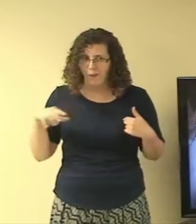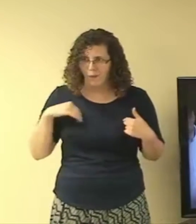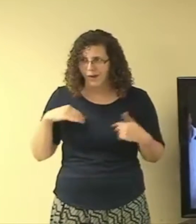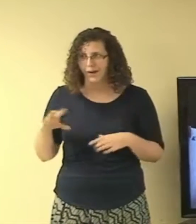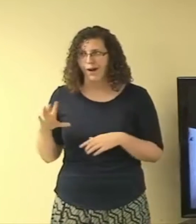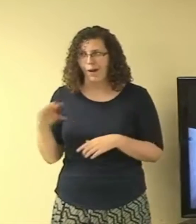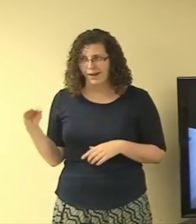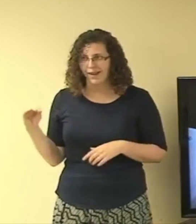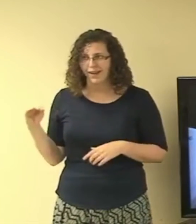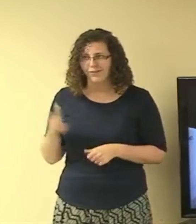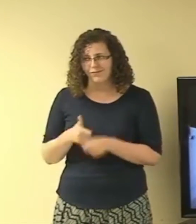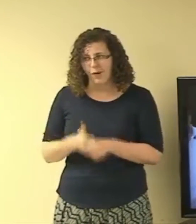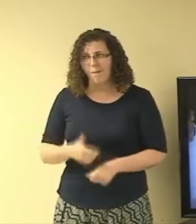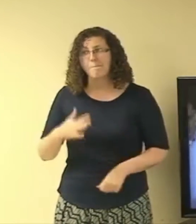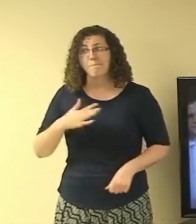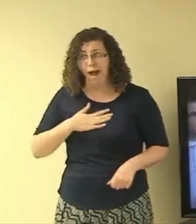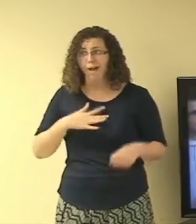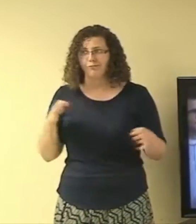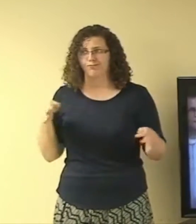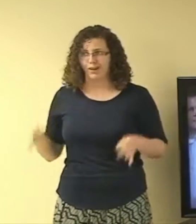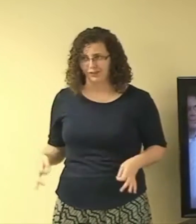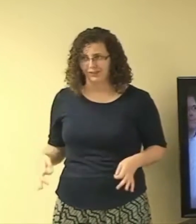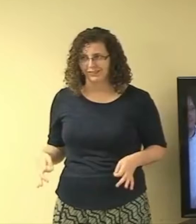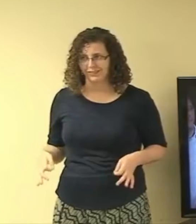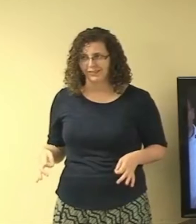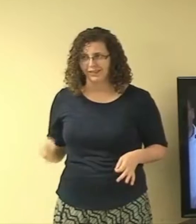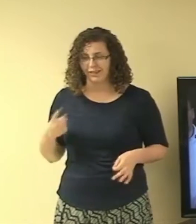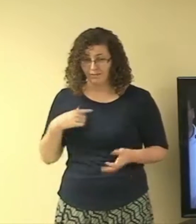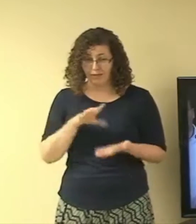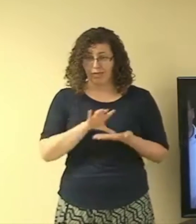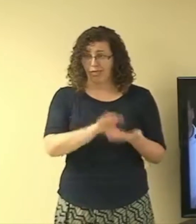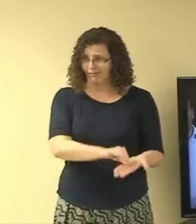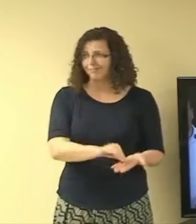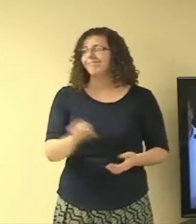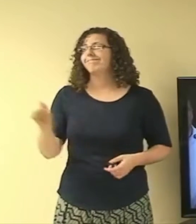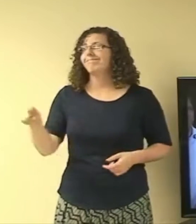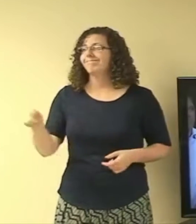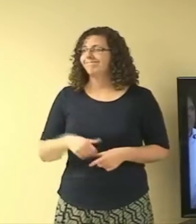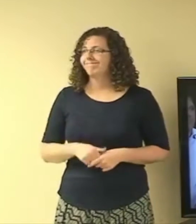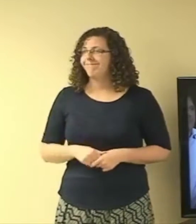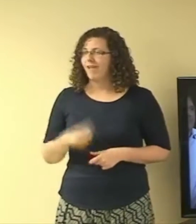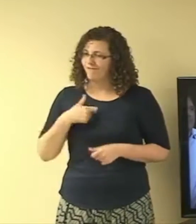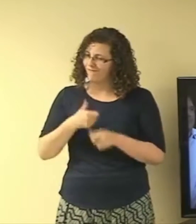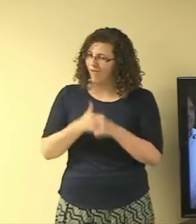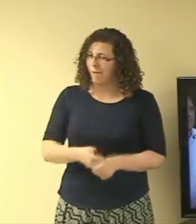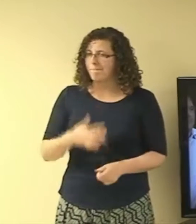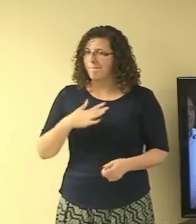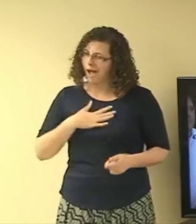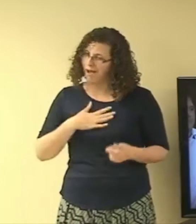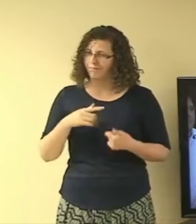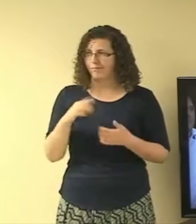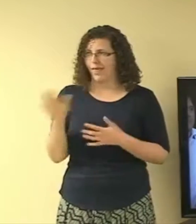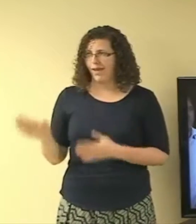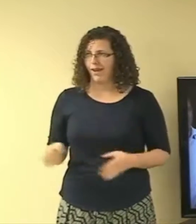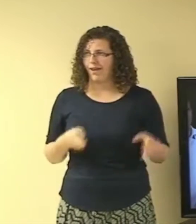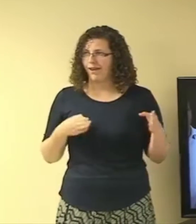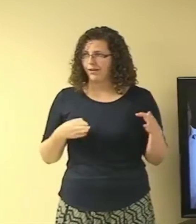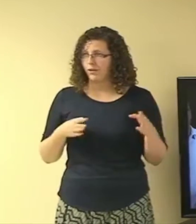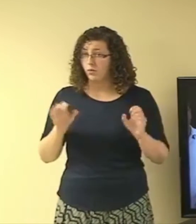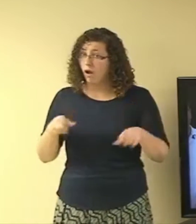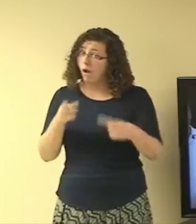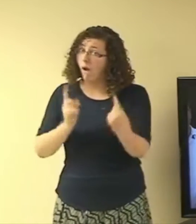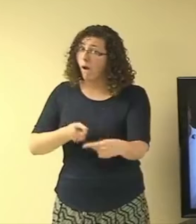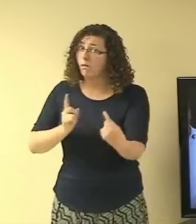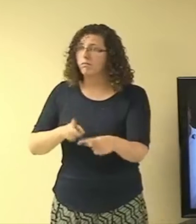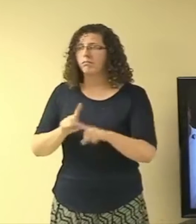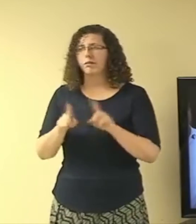You're going to do it by Dave's instructions. Am I intimidating? Uh-huh. You're going to do it this way. This is the way to do it. Now, you can argue with me, but at the end of the day,